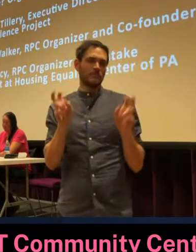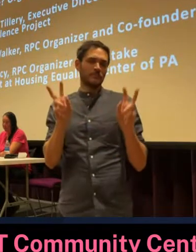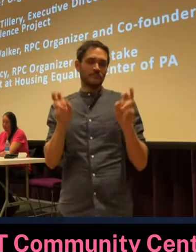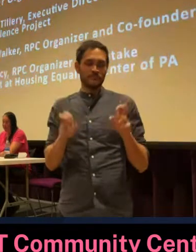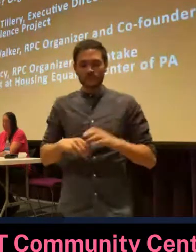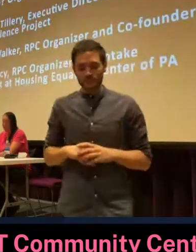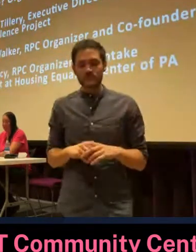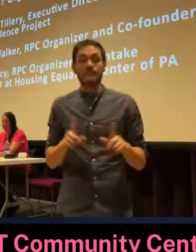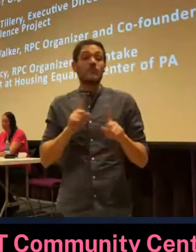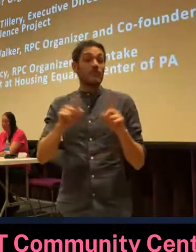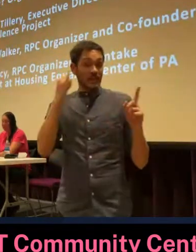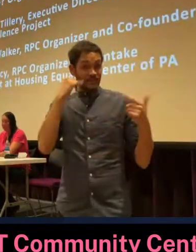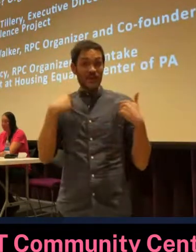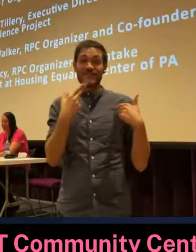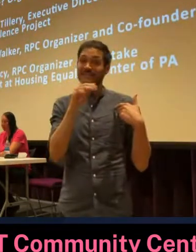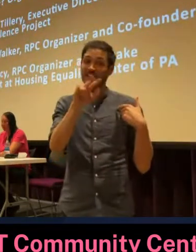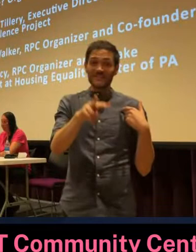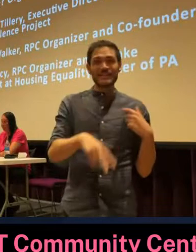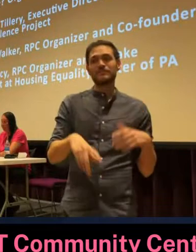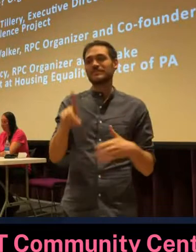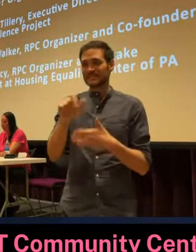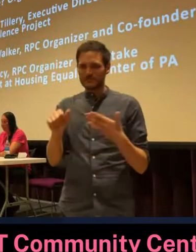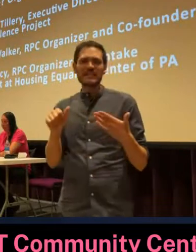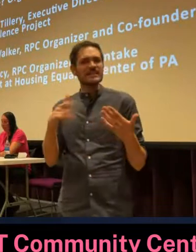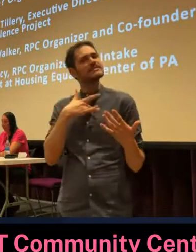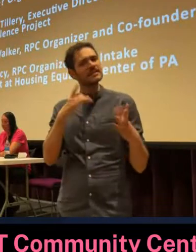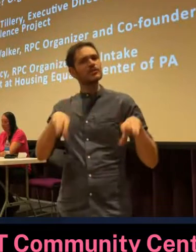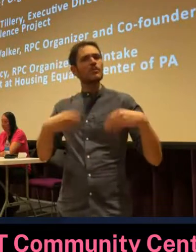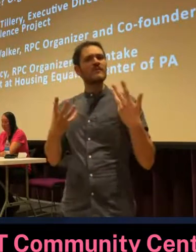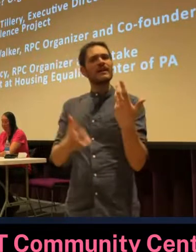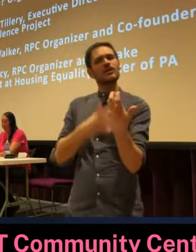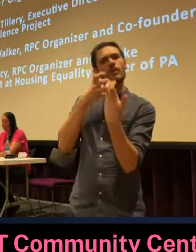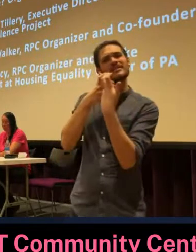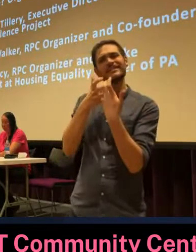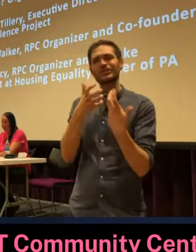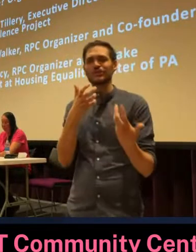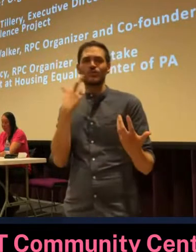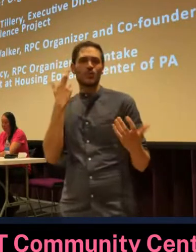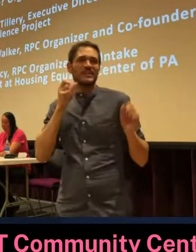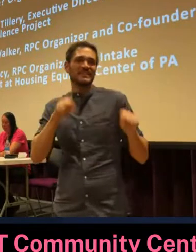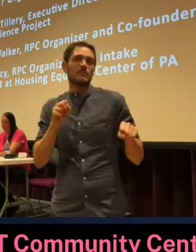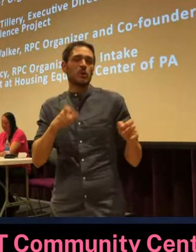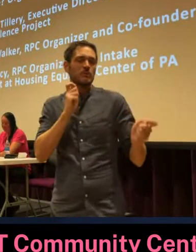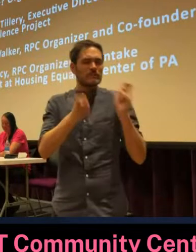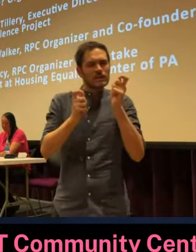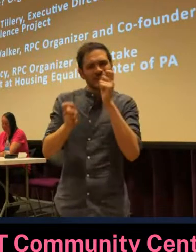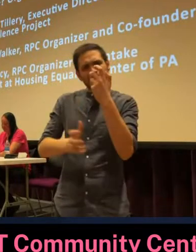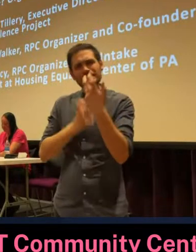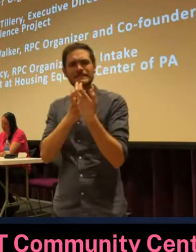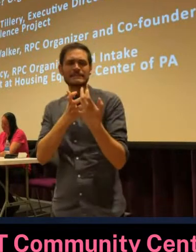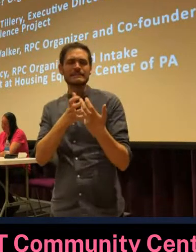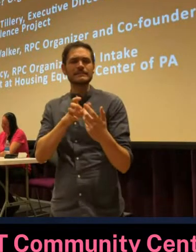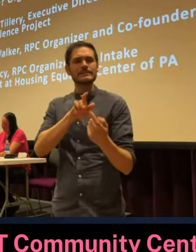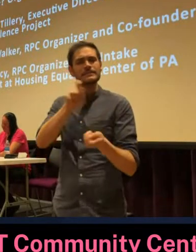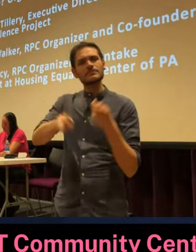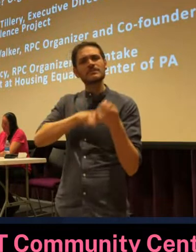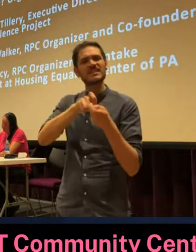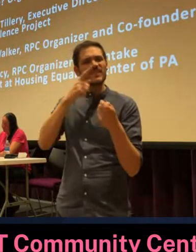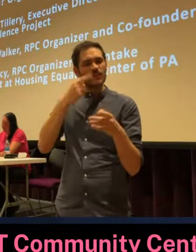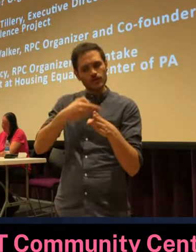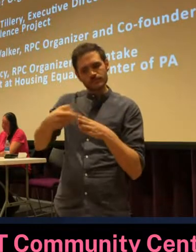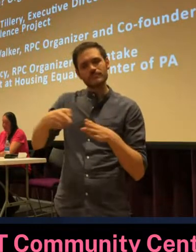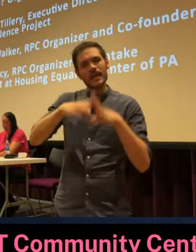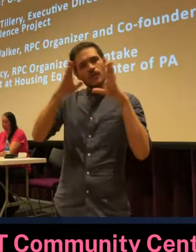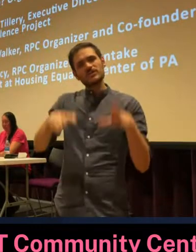certain accommodations that come with reasonable accommodations, reasonable modifications, as needed within housing.